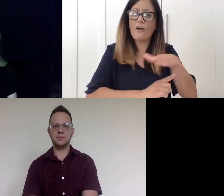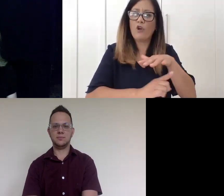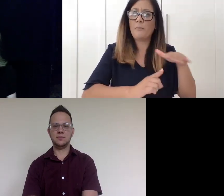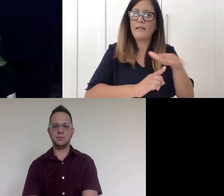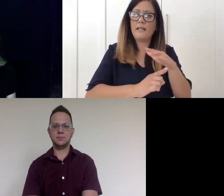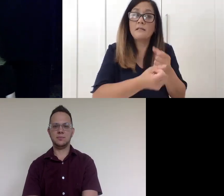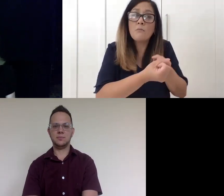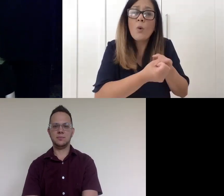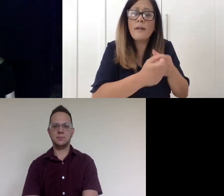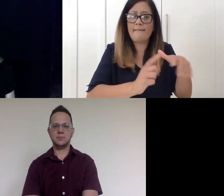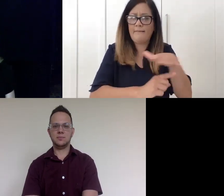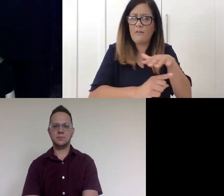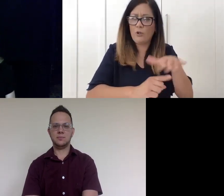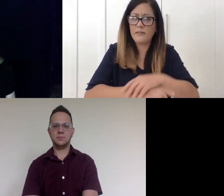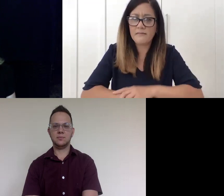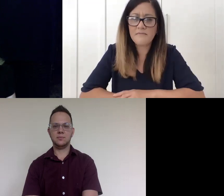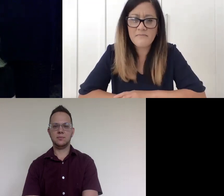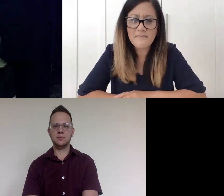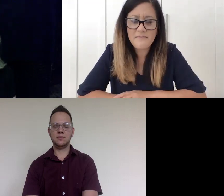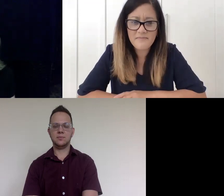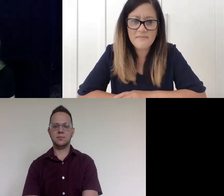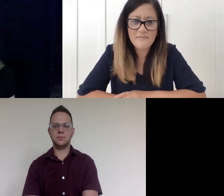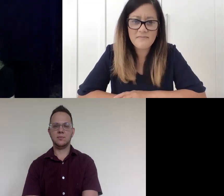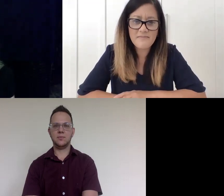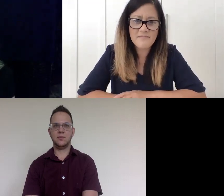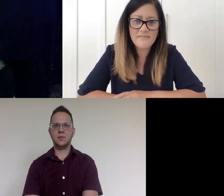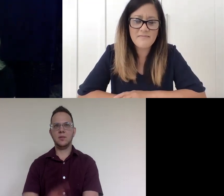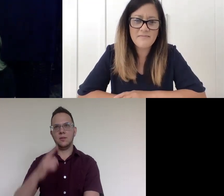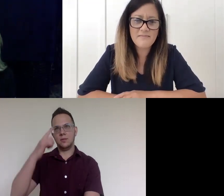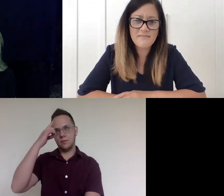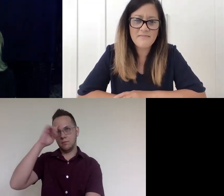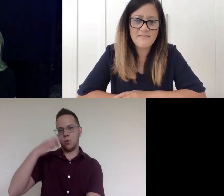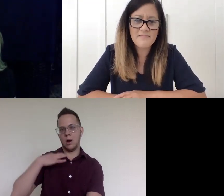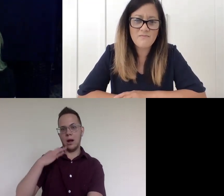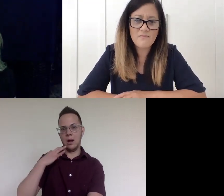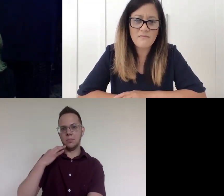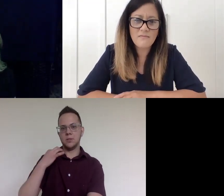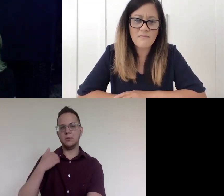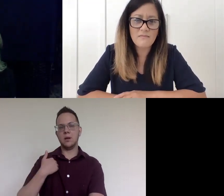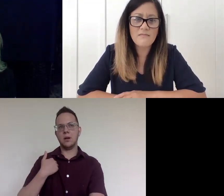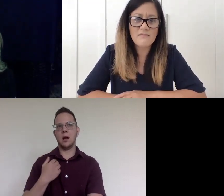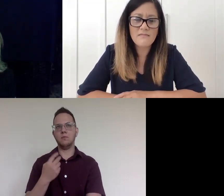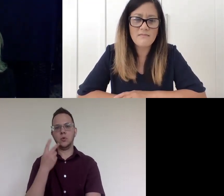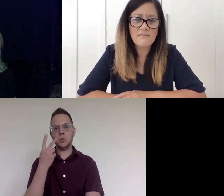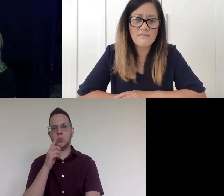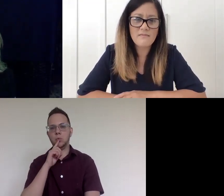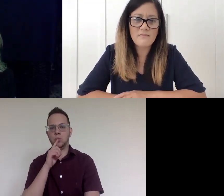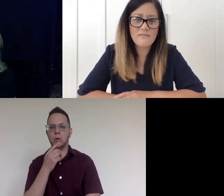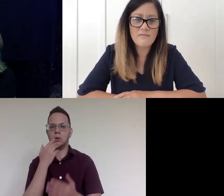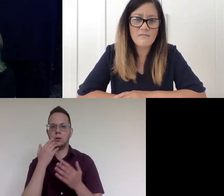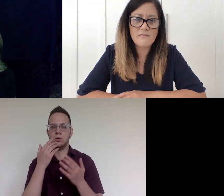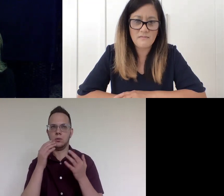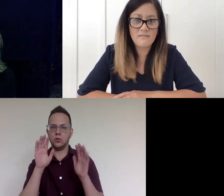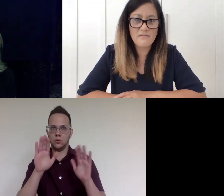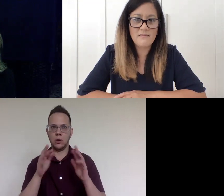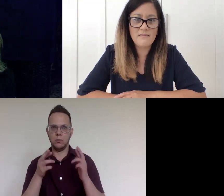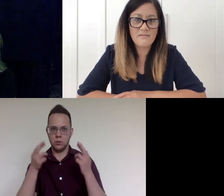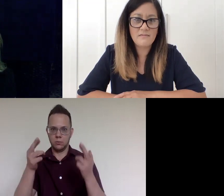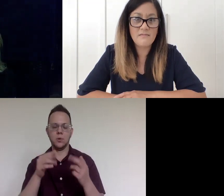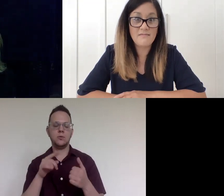So yeah, how do we make this an environment that's welcoming? Well, for applicants, there are a